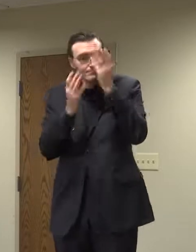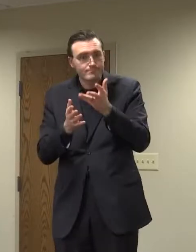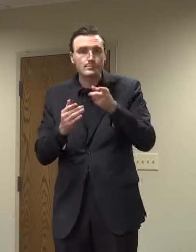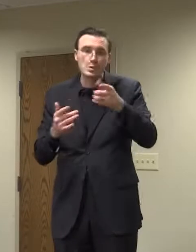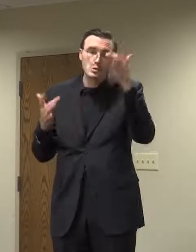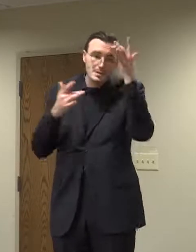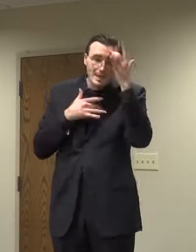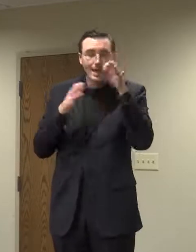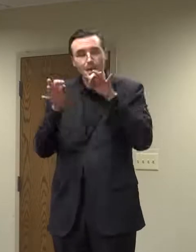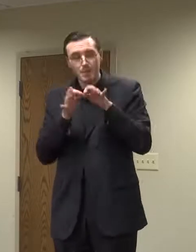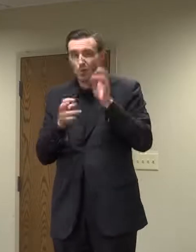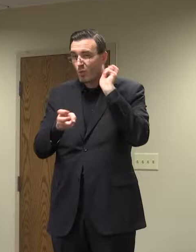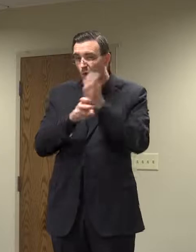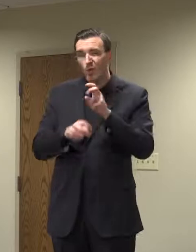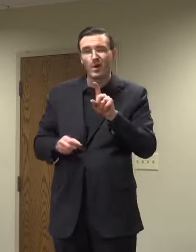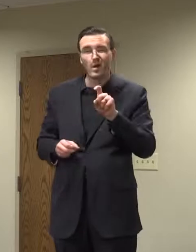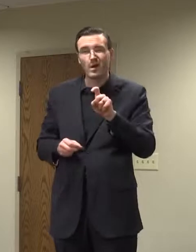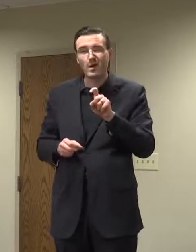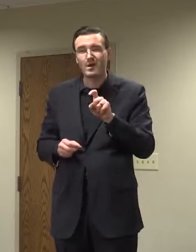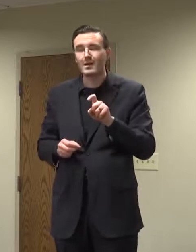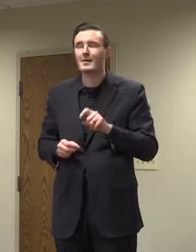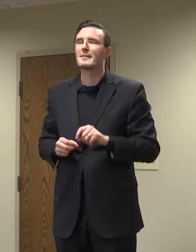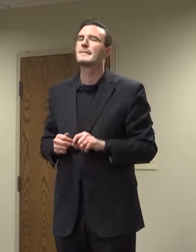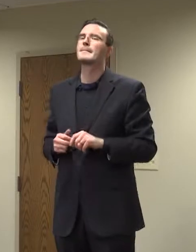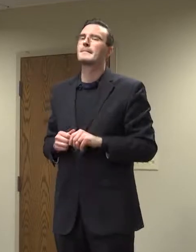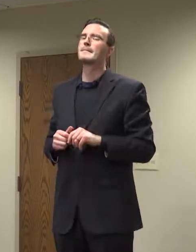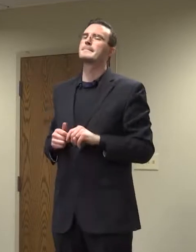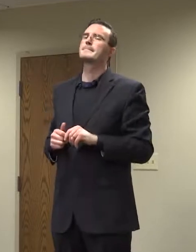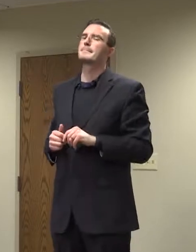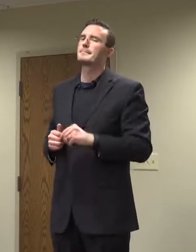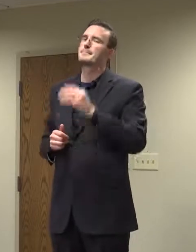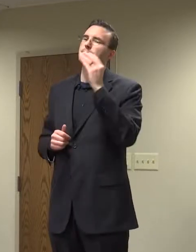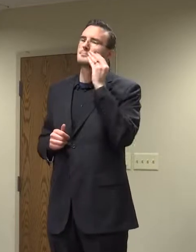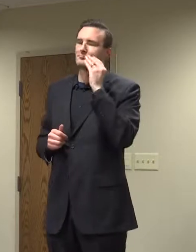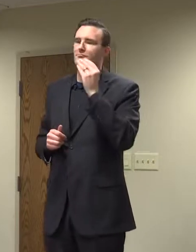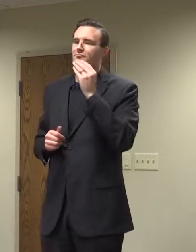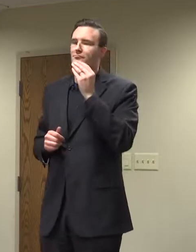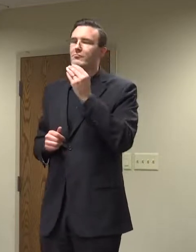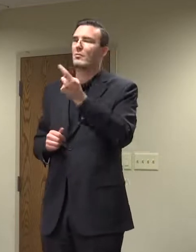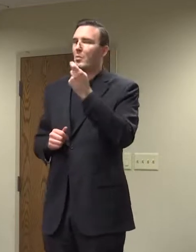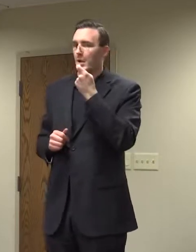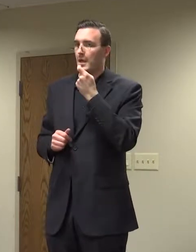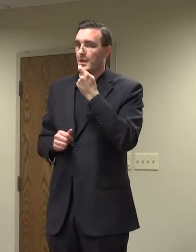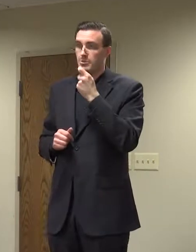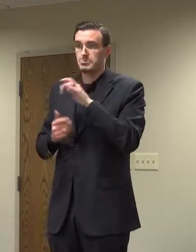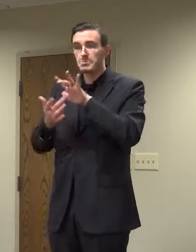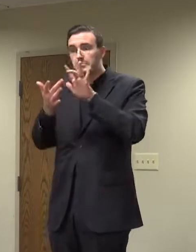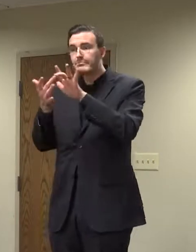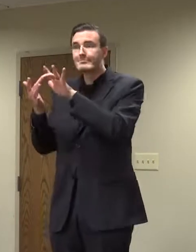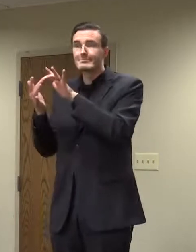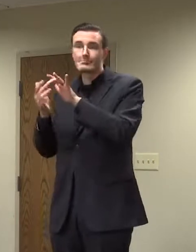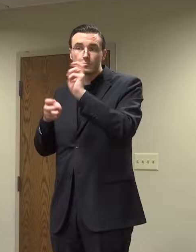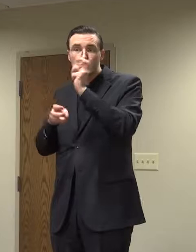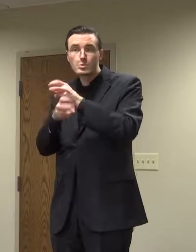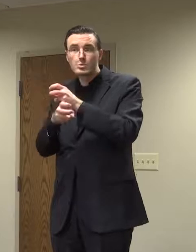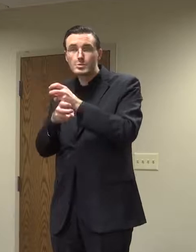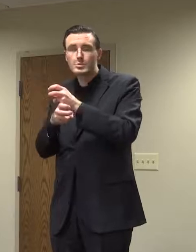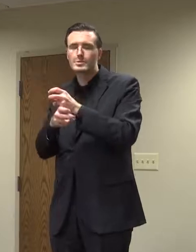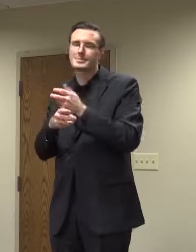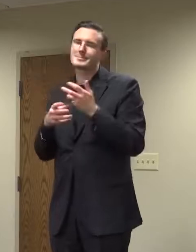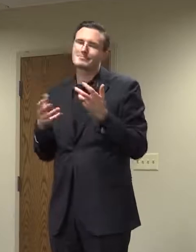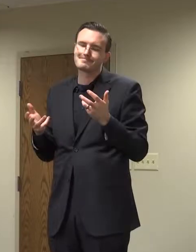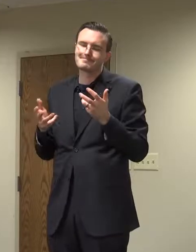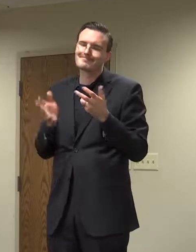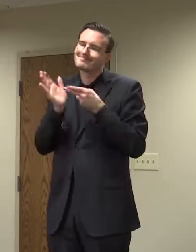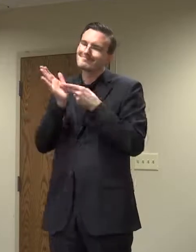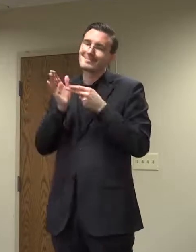stand? And the question is, are there challenges with reaching out to individuals? Well, I'm going to be honest with you, as a health department, it's never been a